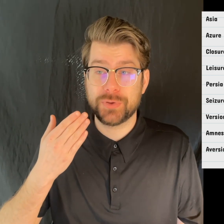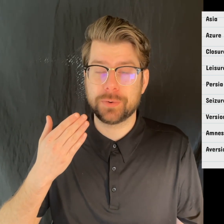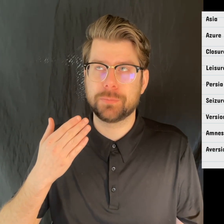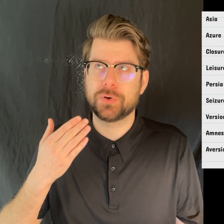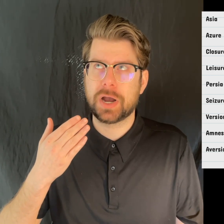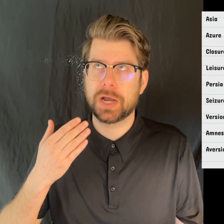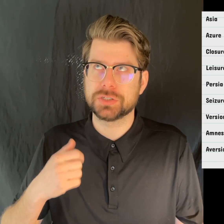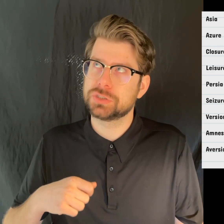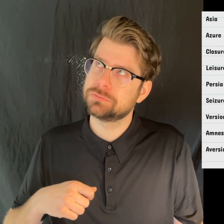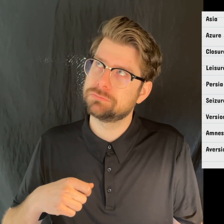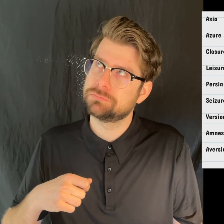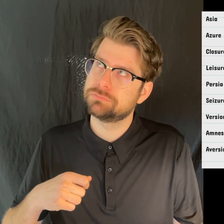mirage,